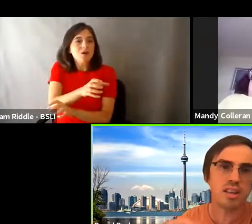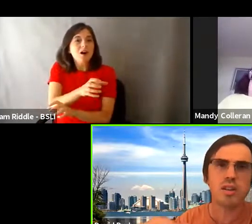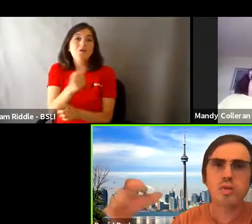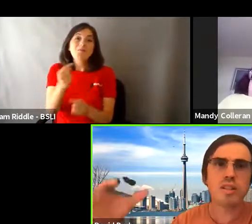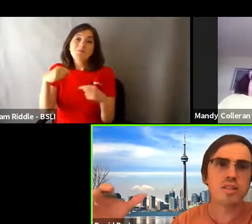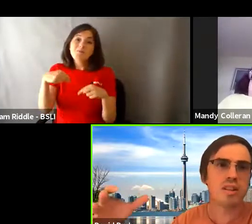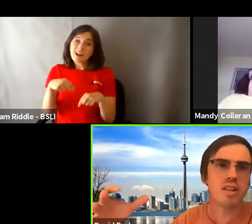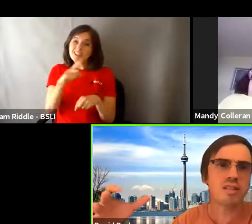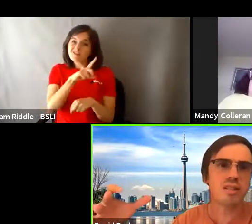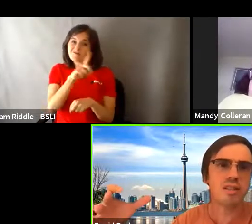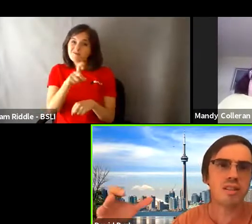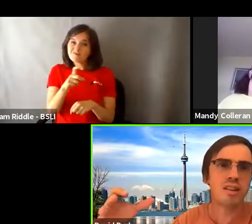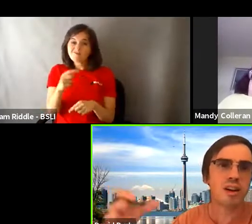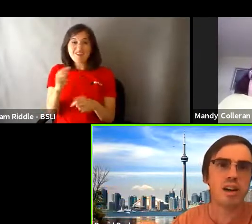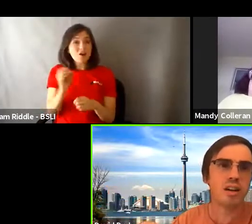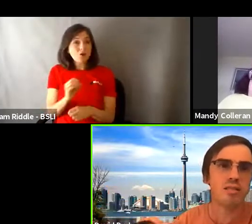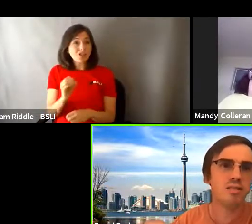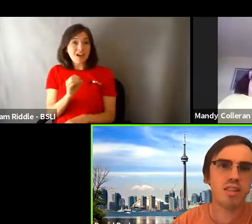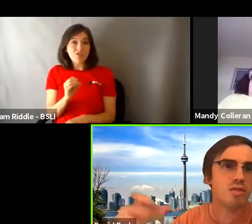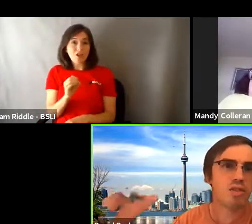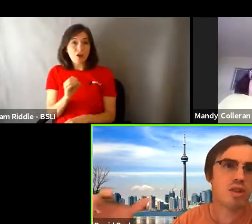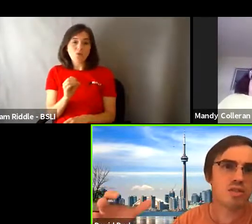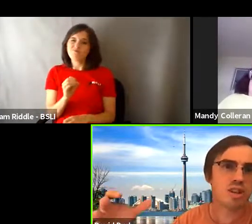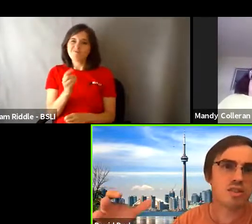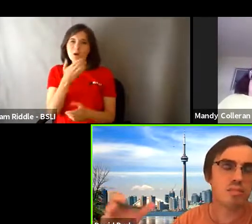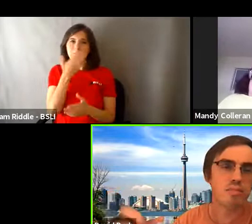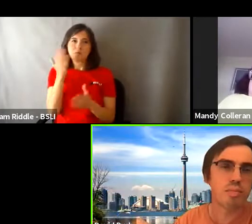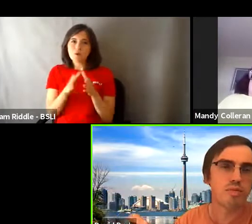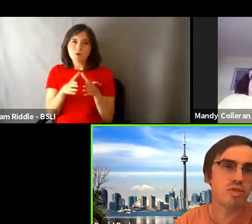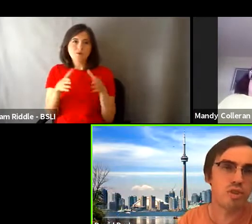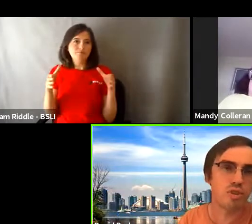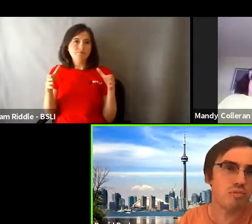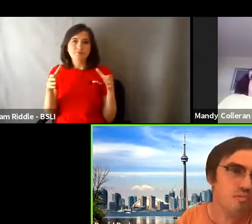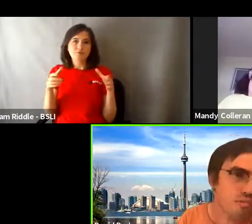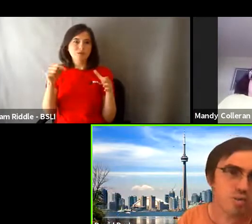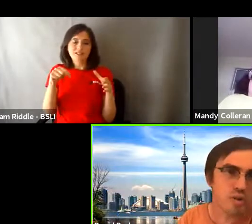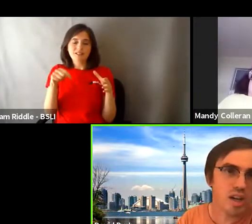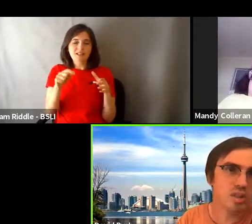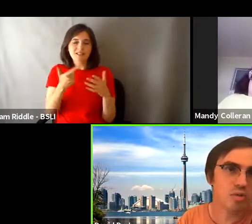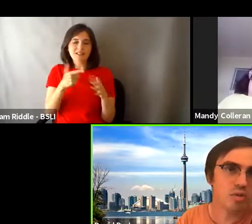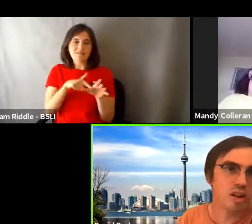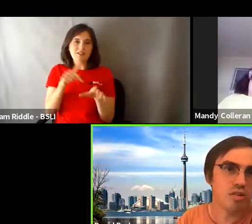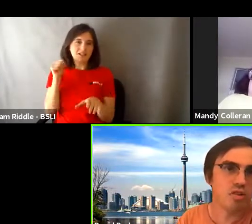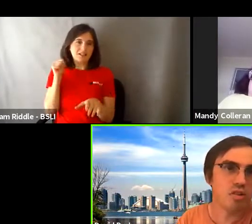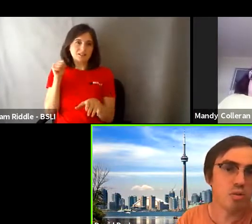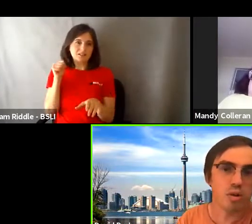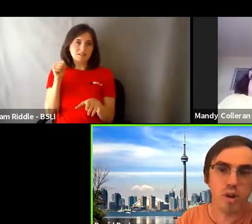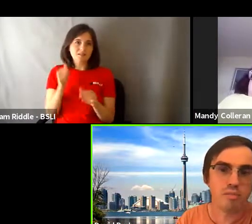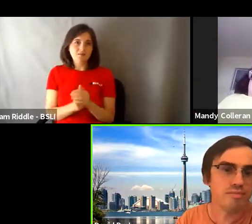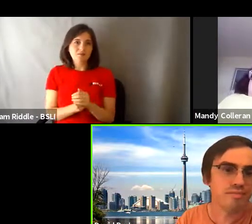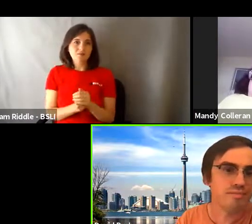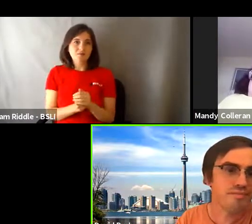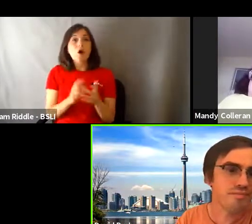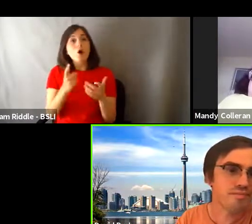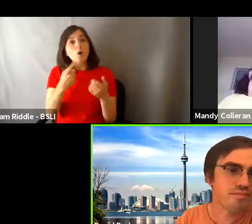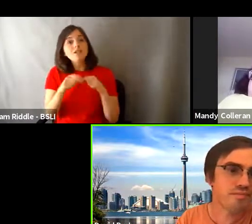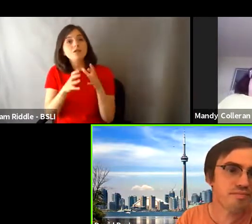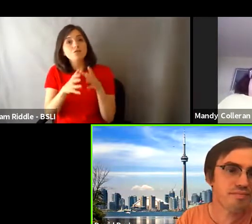that has increased in the last several years, as opposed to probably actually grown at a slower rate.